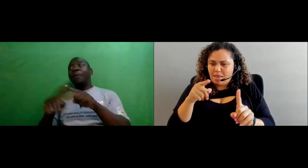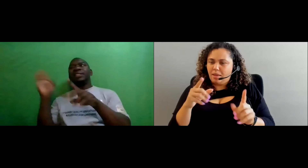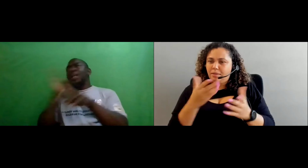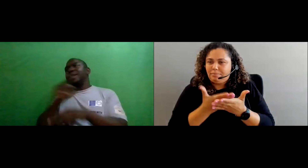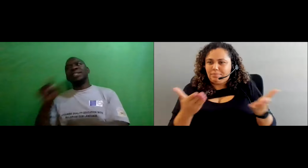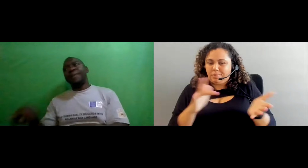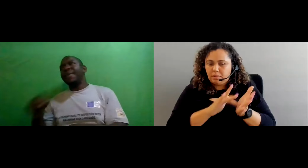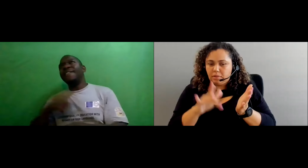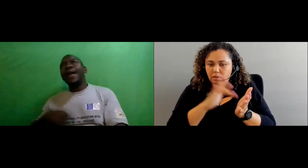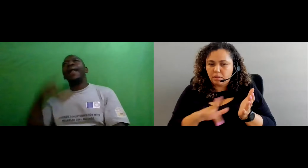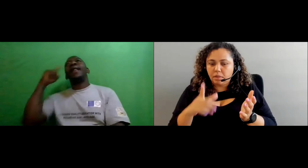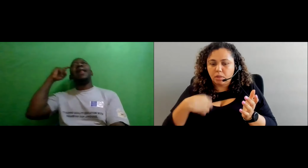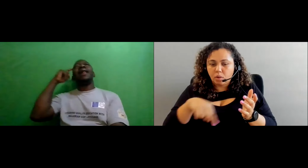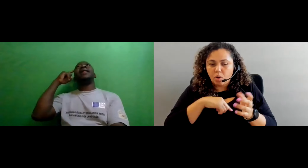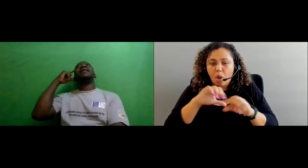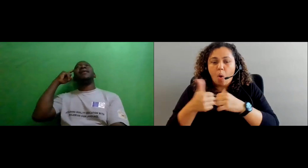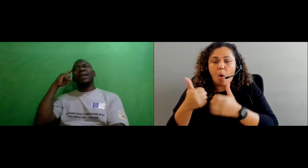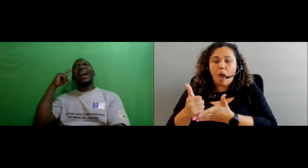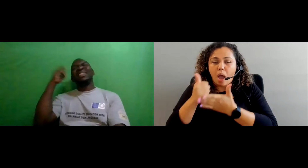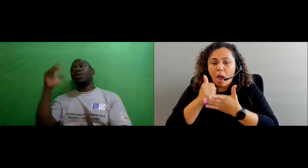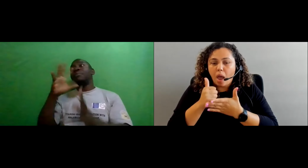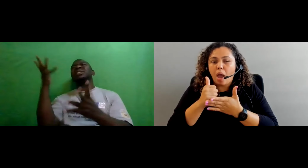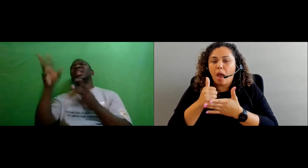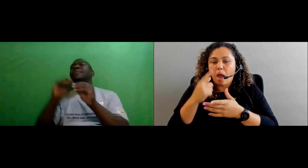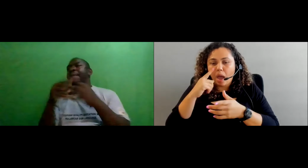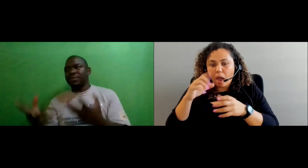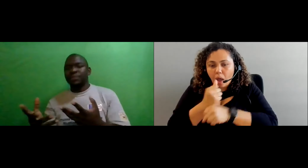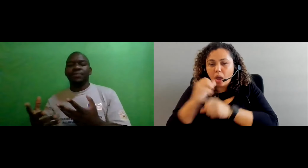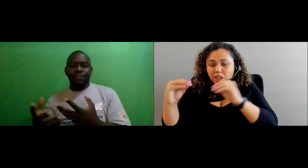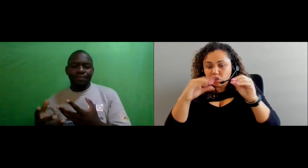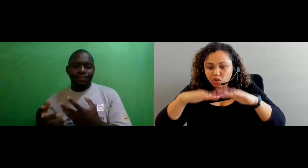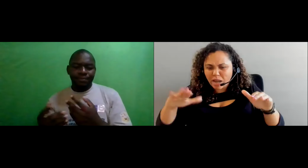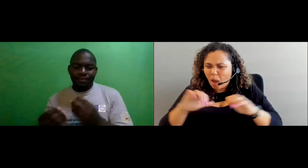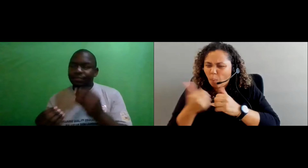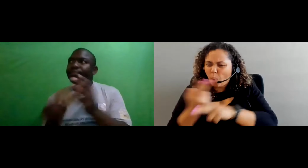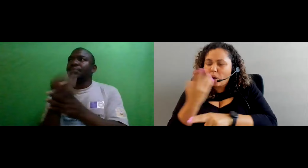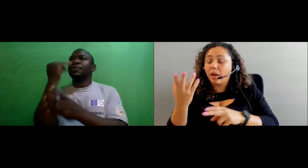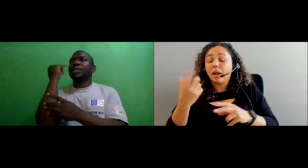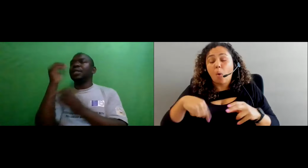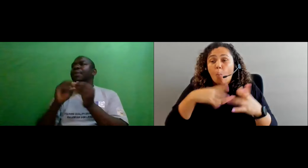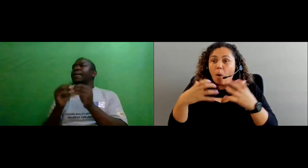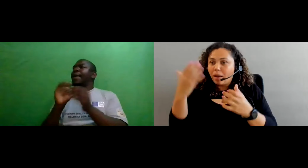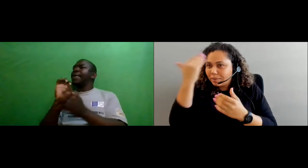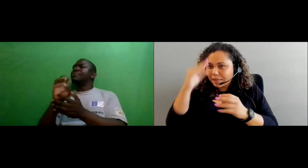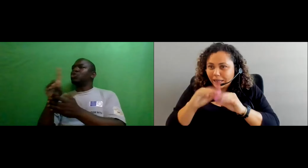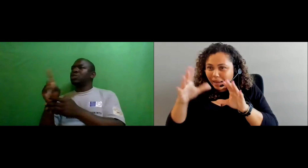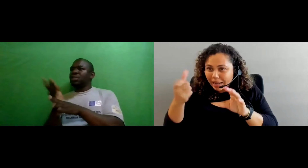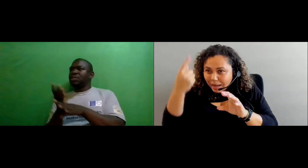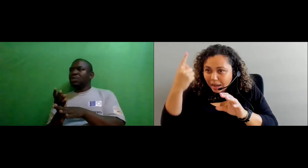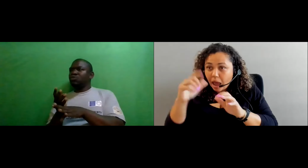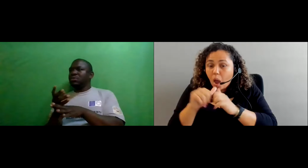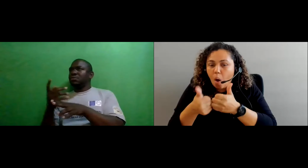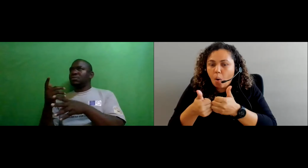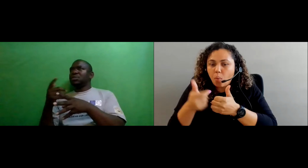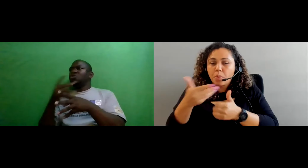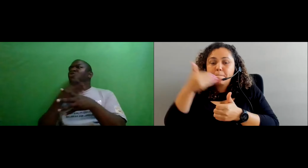also the methodologies or pedagogies on how they could utilize this content when teaching deaf children, because they wanted them to have a clear understanding on how best they